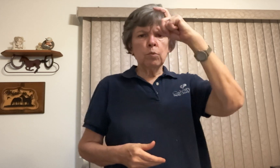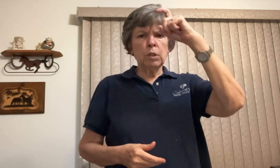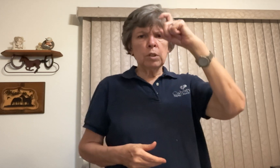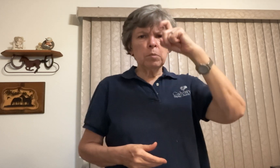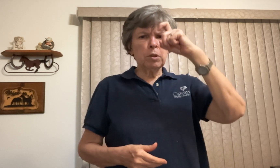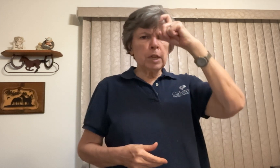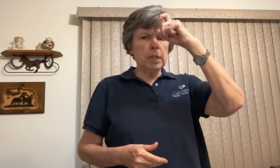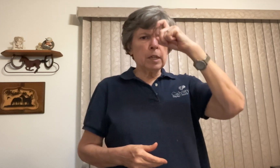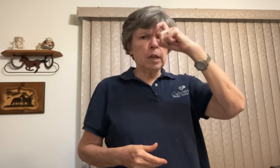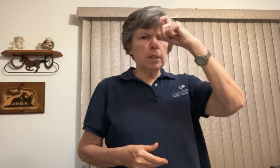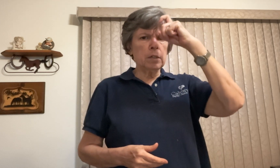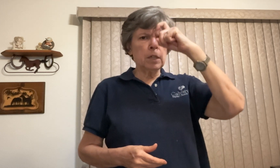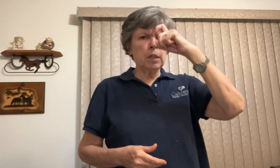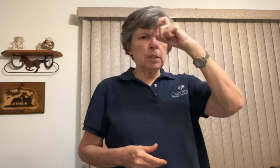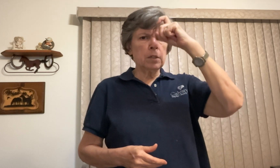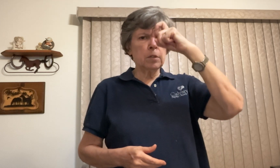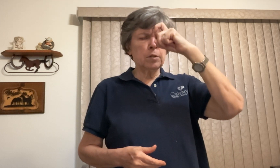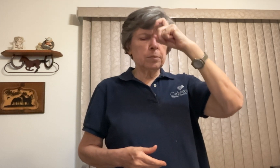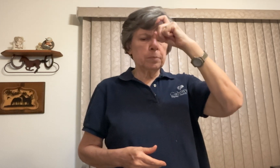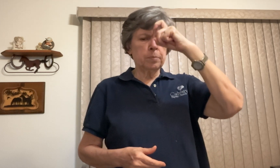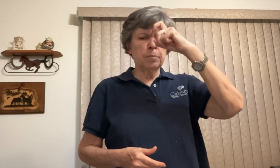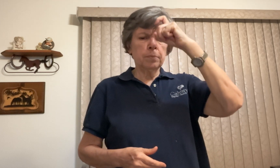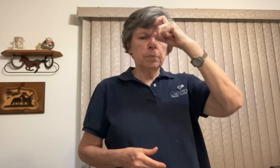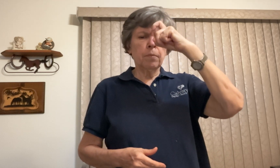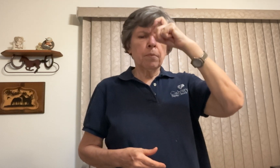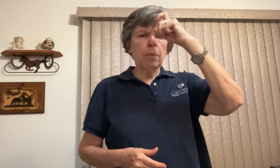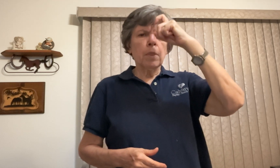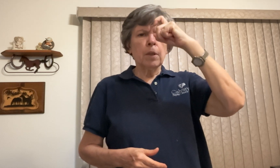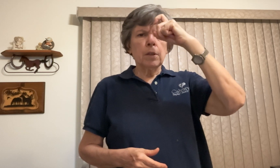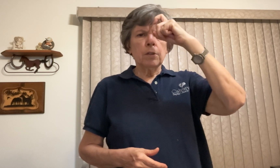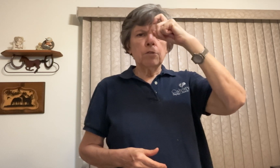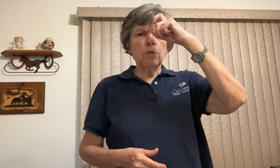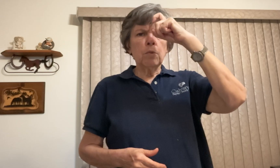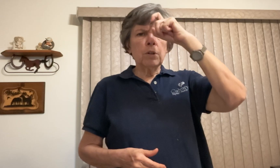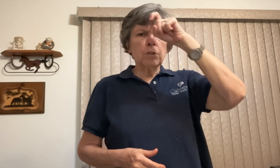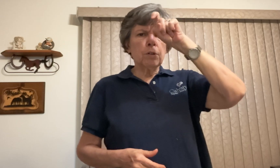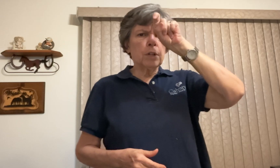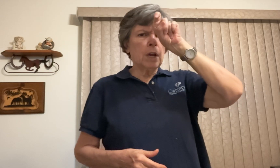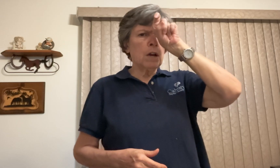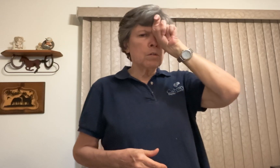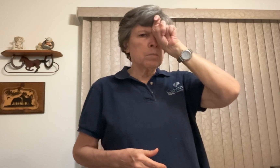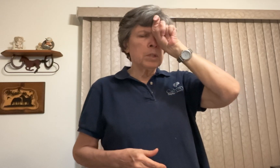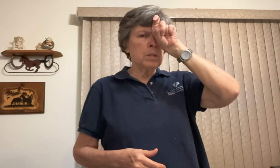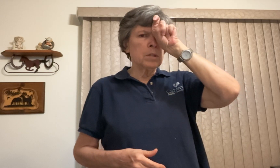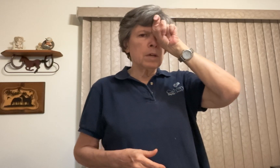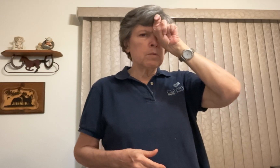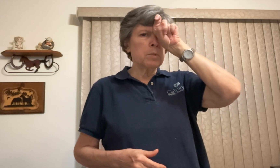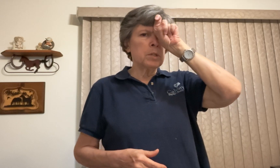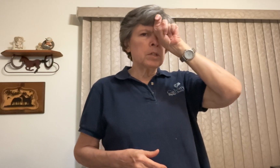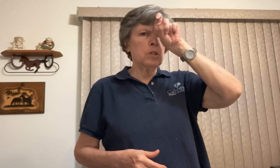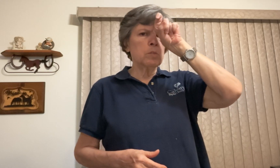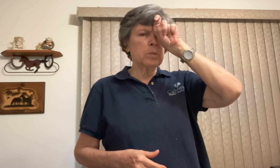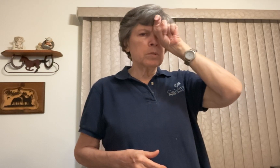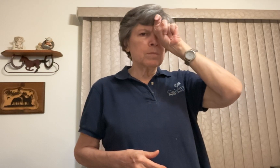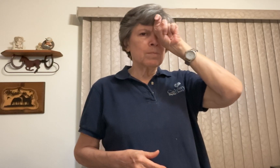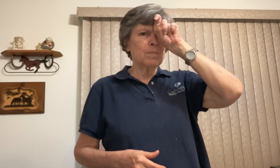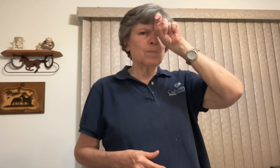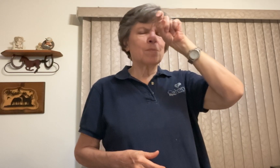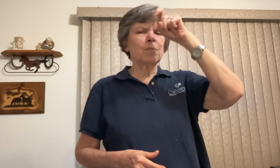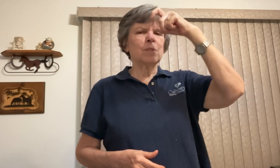wisdom. You take an X like this. You don't want to turn it out because that would be Egypt. So